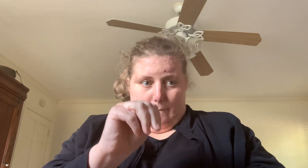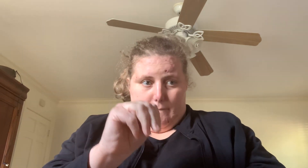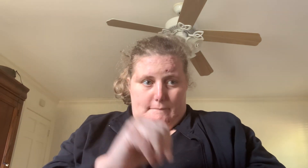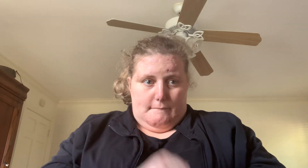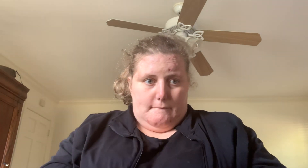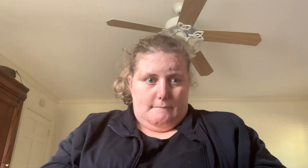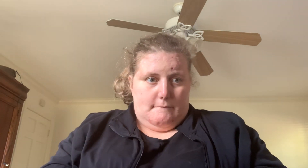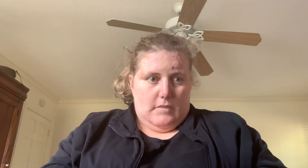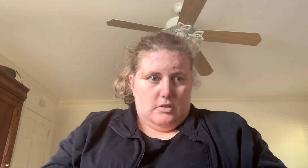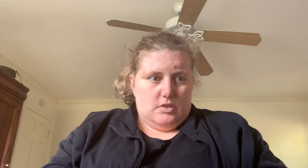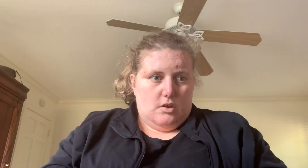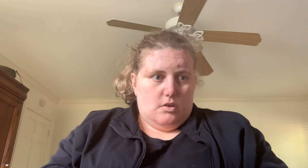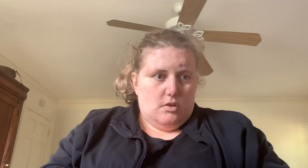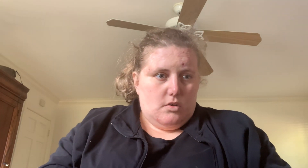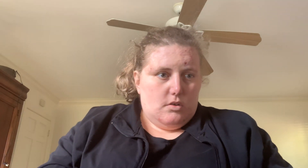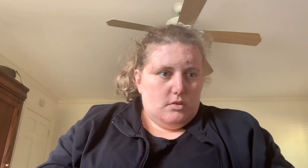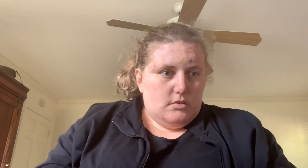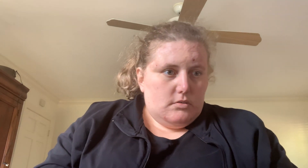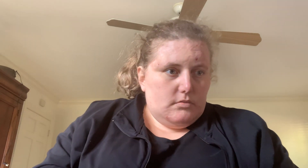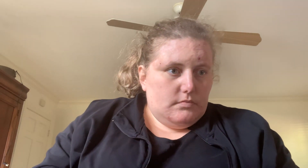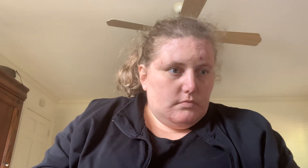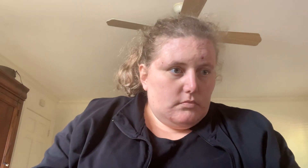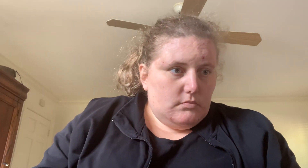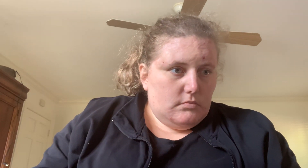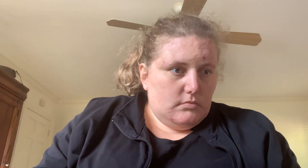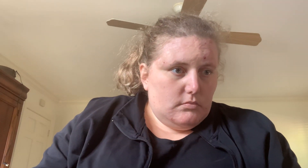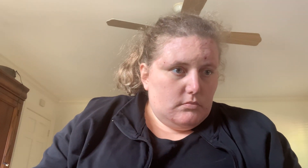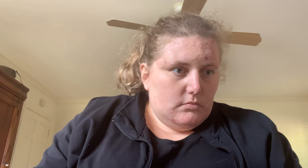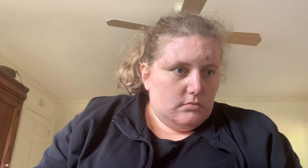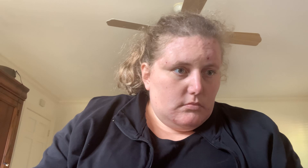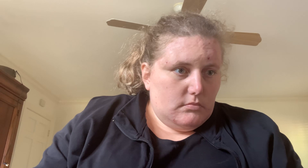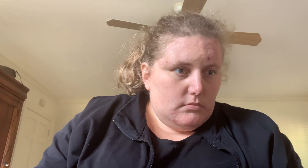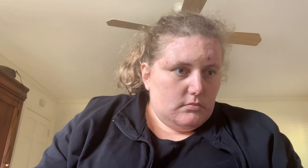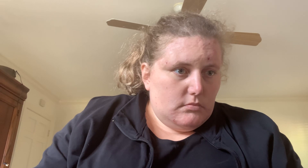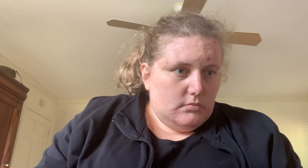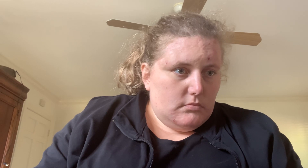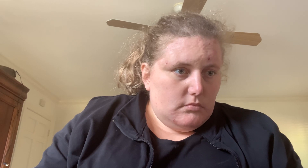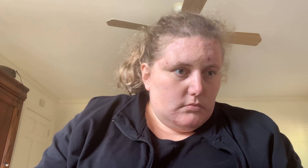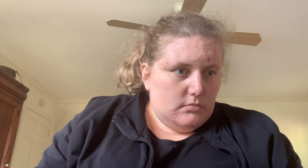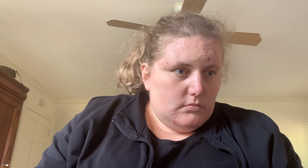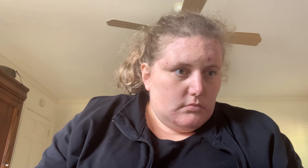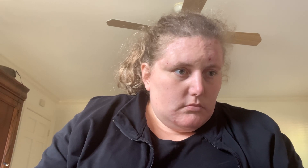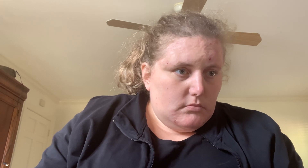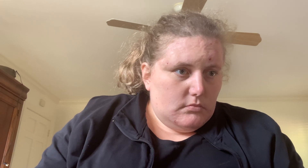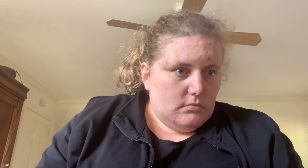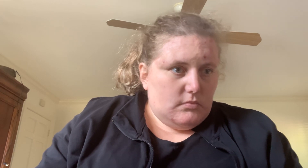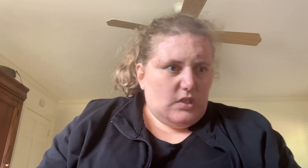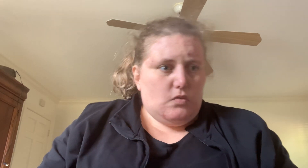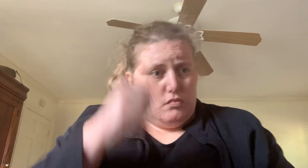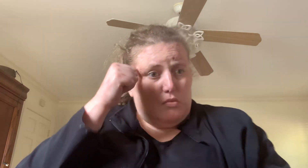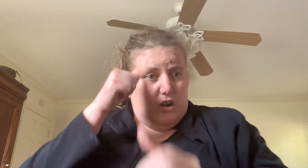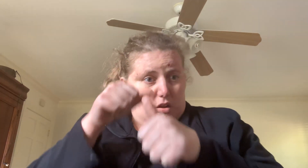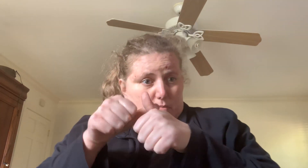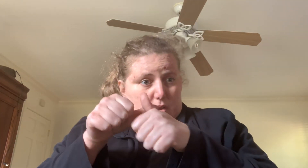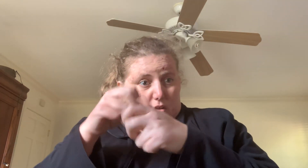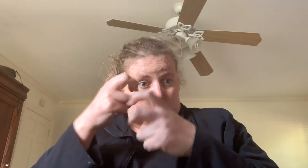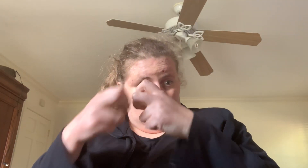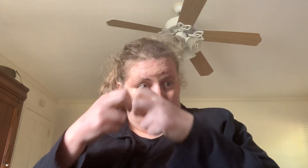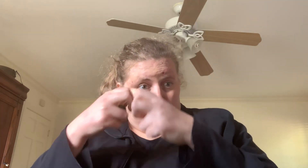17.03 grams of NH3. Now, I can remember when we went over this in class several months ago, one